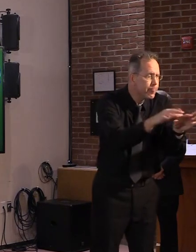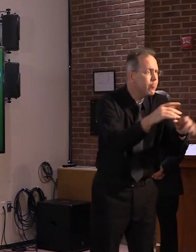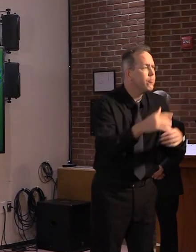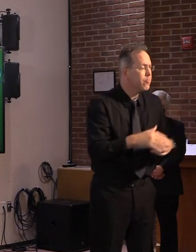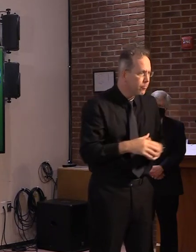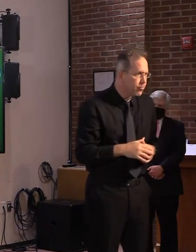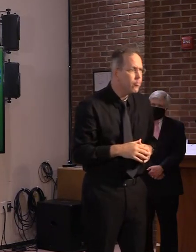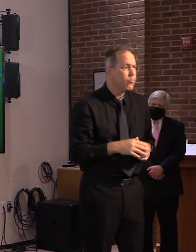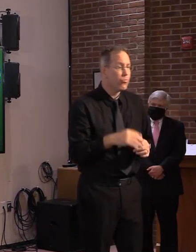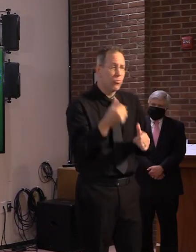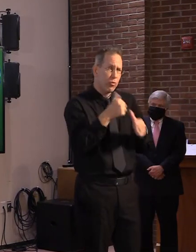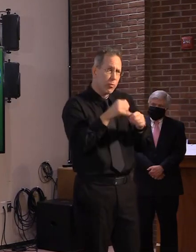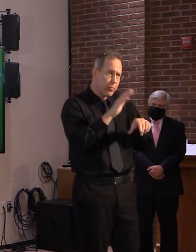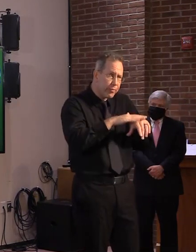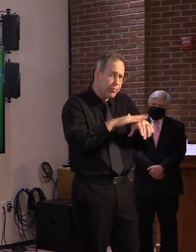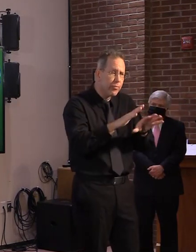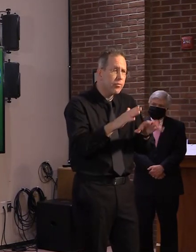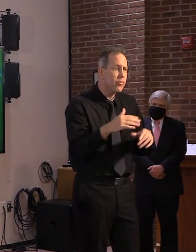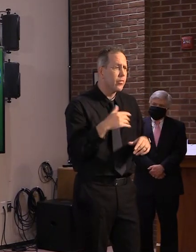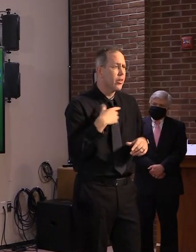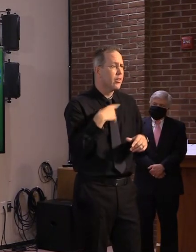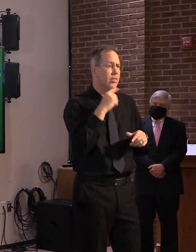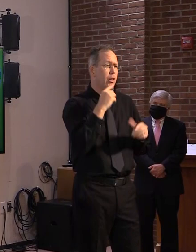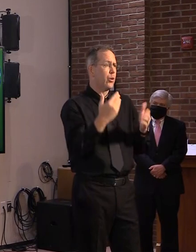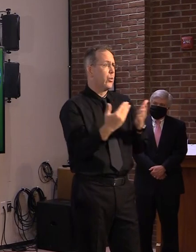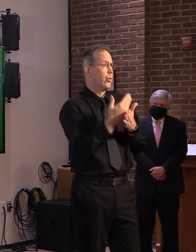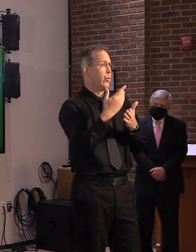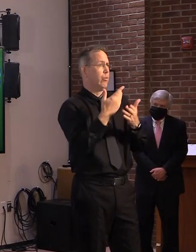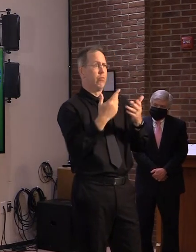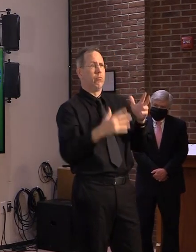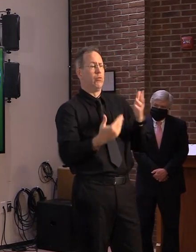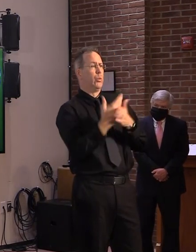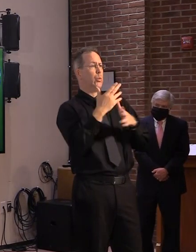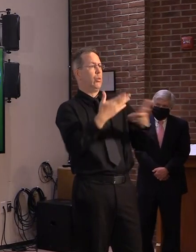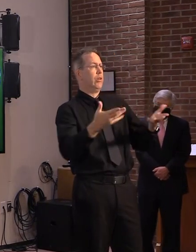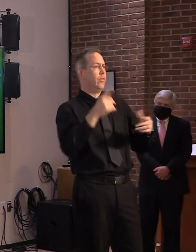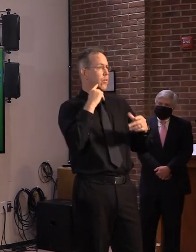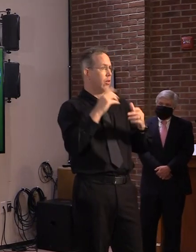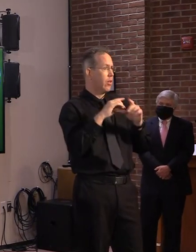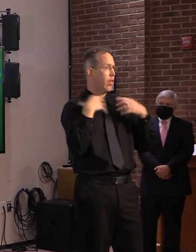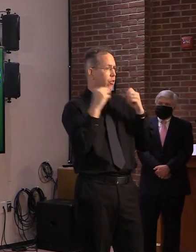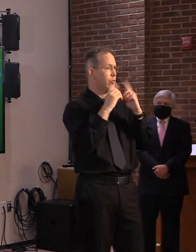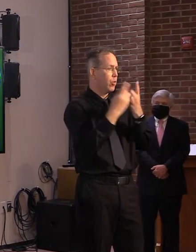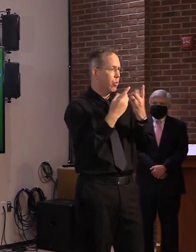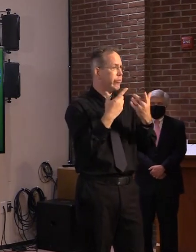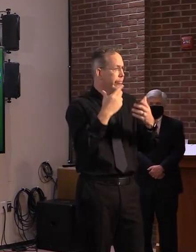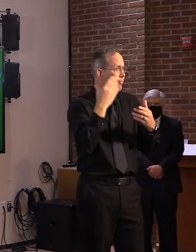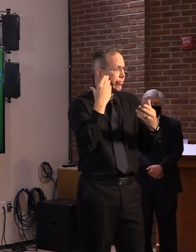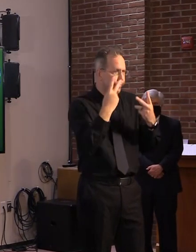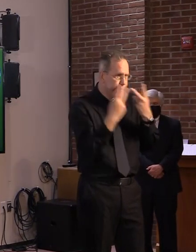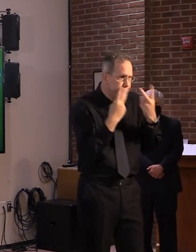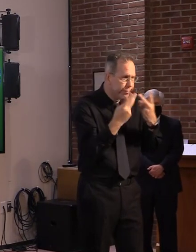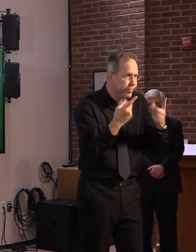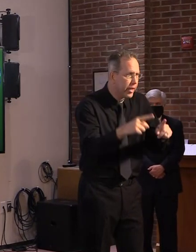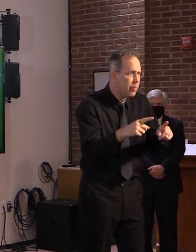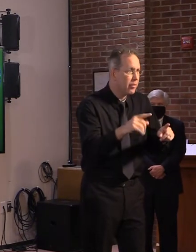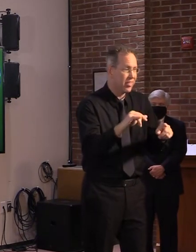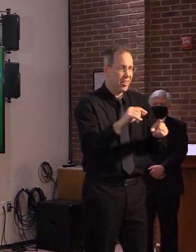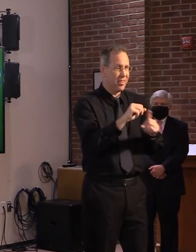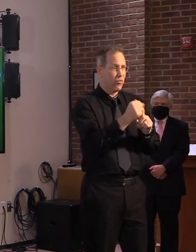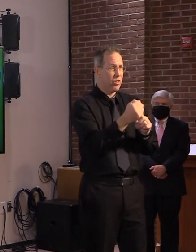that this isn't new work for a health department. It's a new virus. It's got new